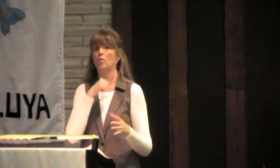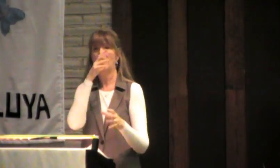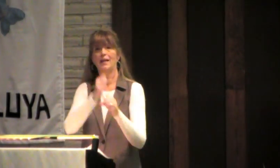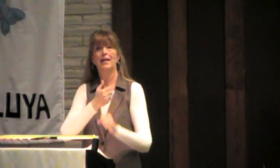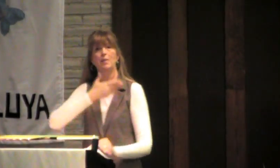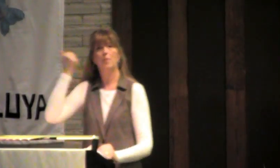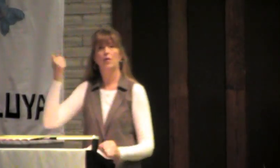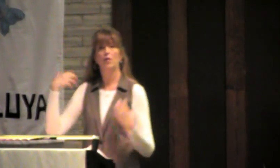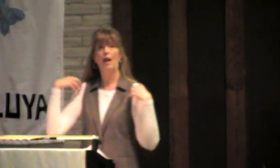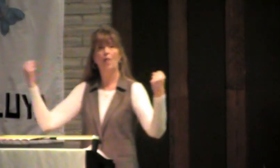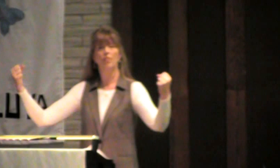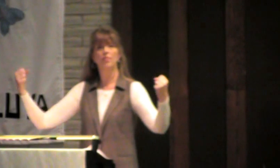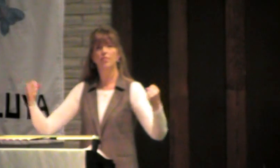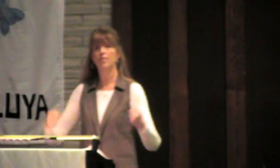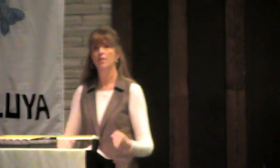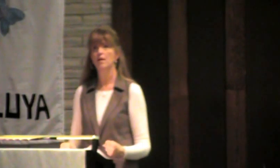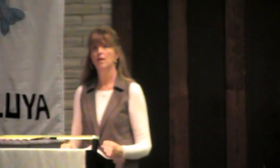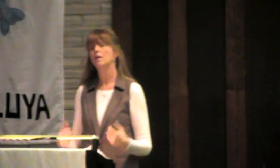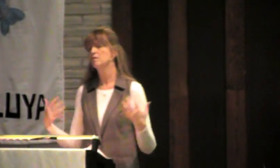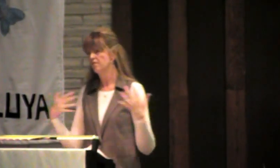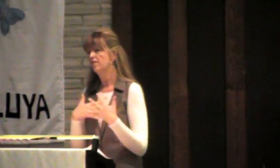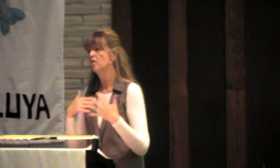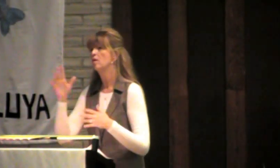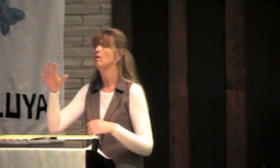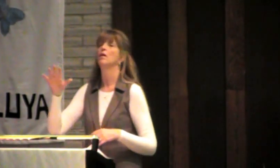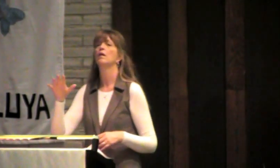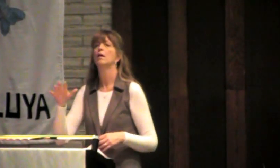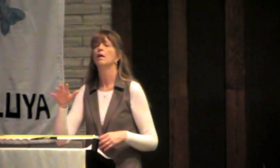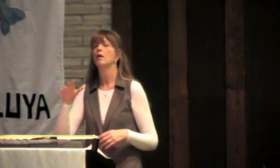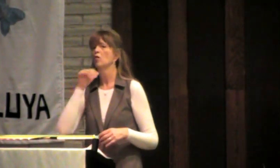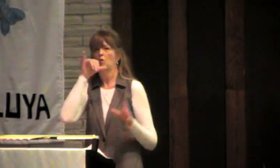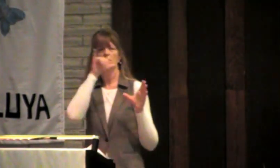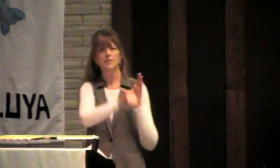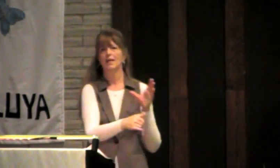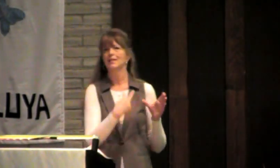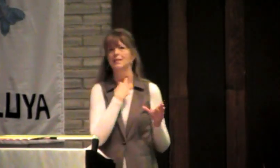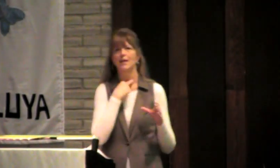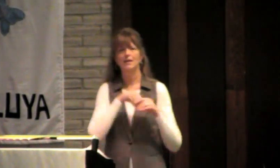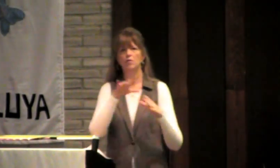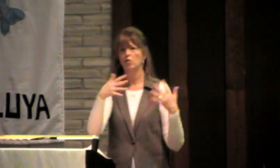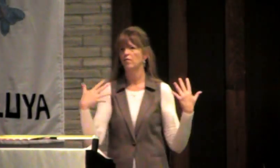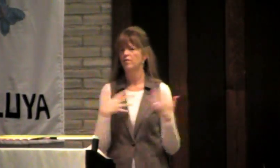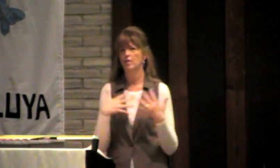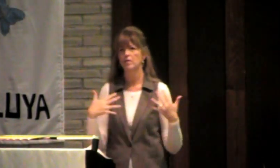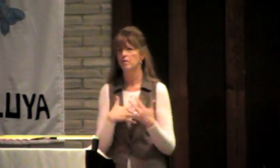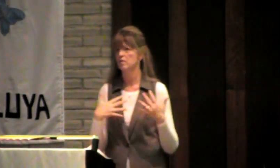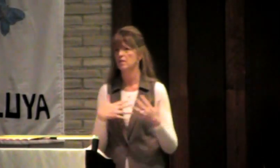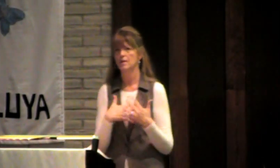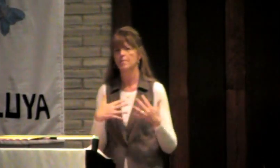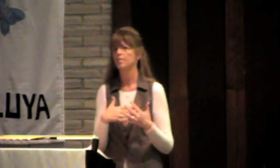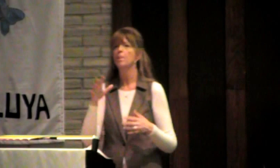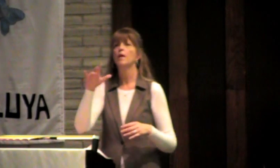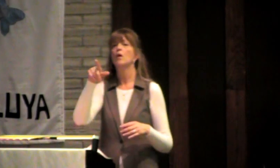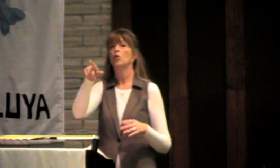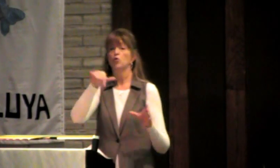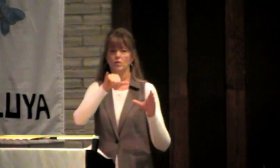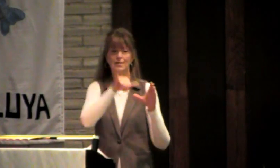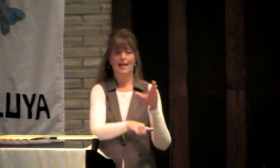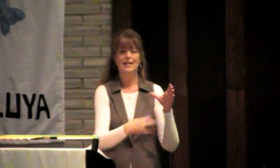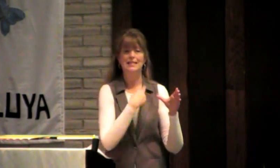day. Maybe we're not, you know, in the best health, and that's scary. Maybe you can stay stuck in those